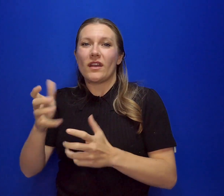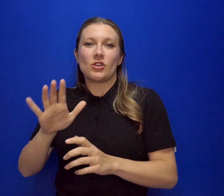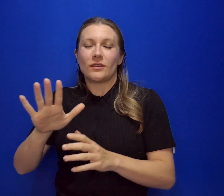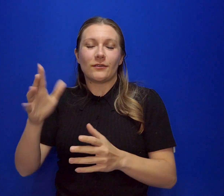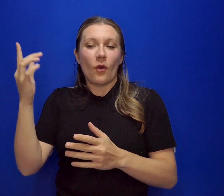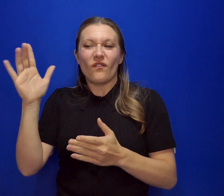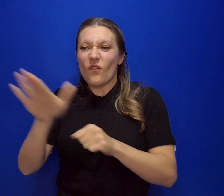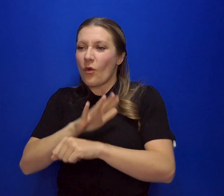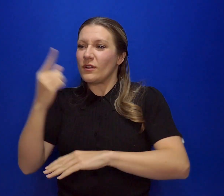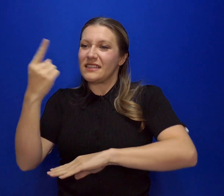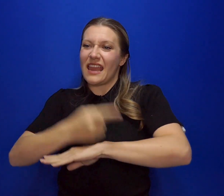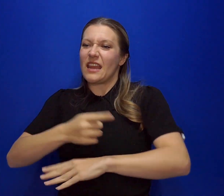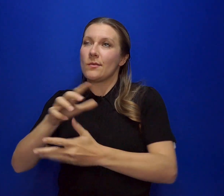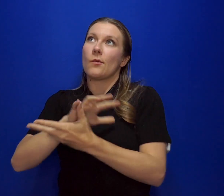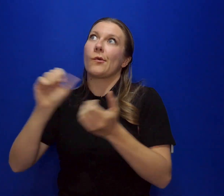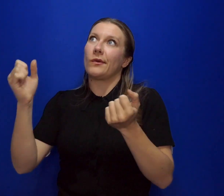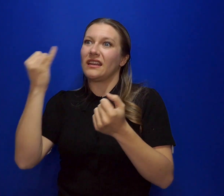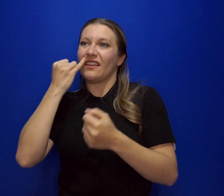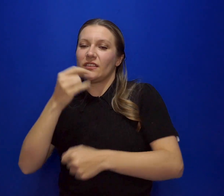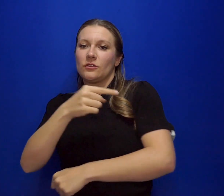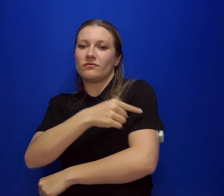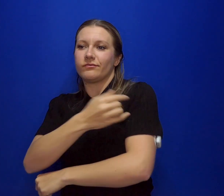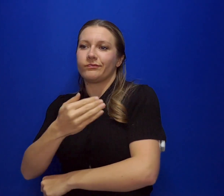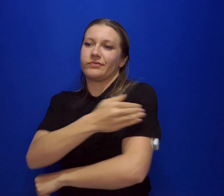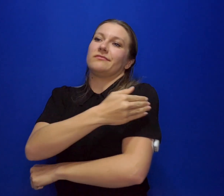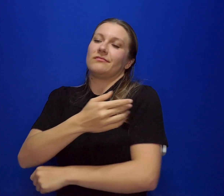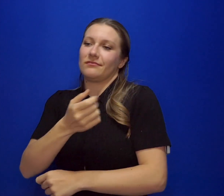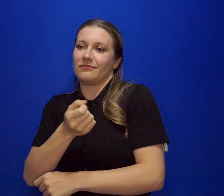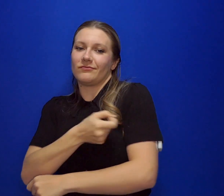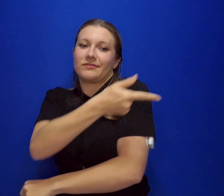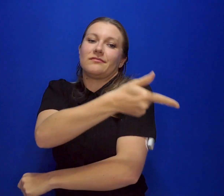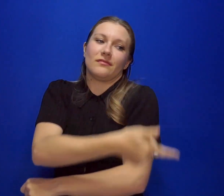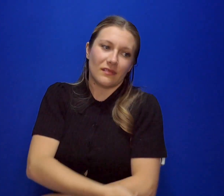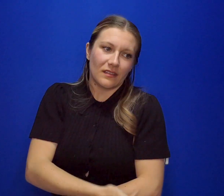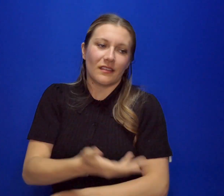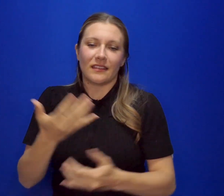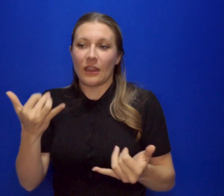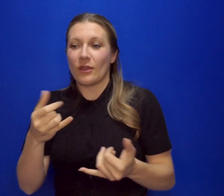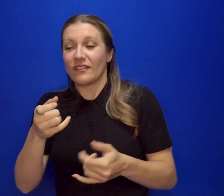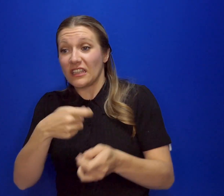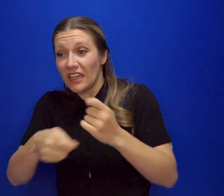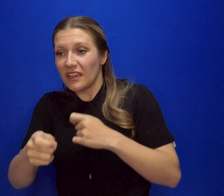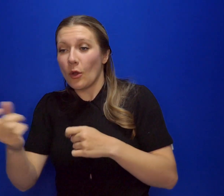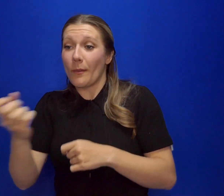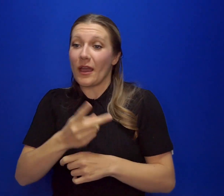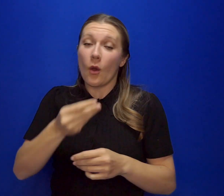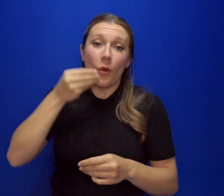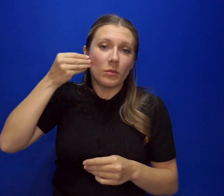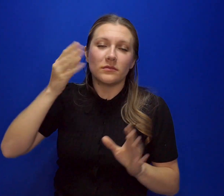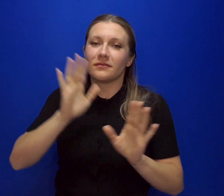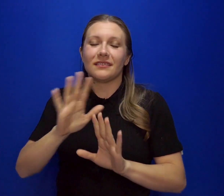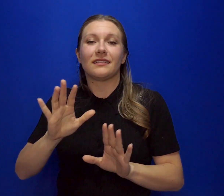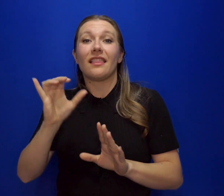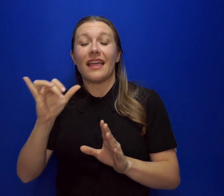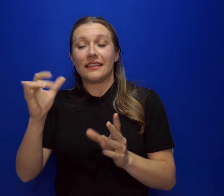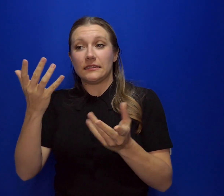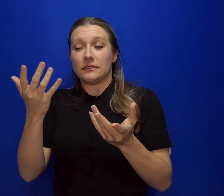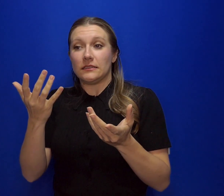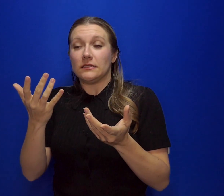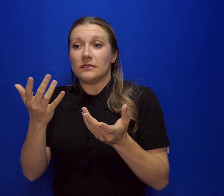and your pump pops off or the thing stops working, you don't want to have to stop what you're doing and drive all the way back here. That's big picture stuff. Little easy picture